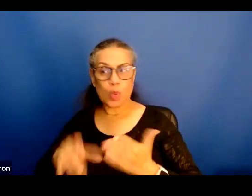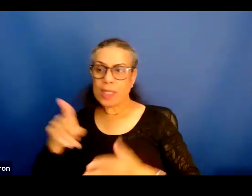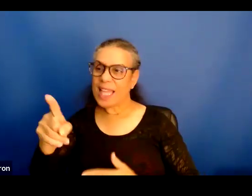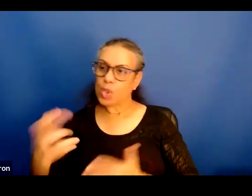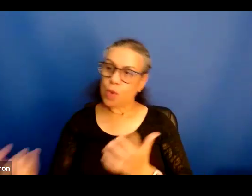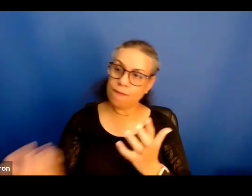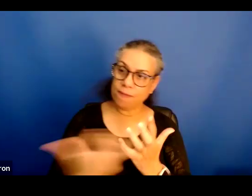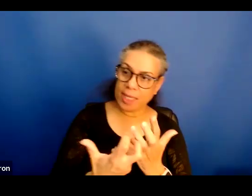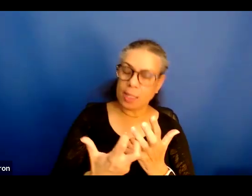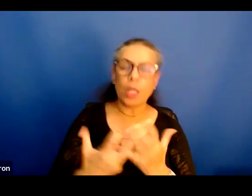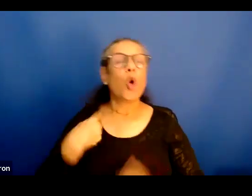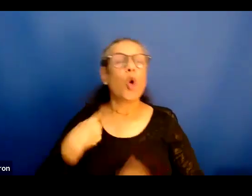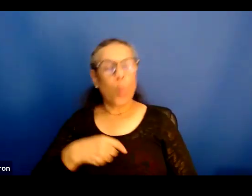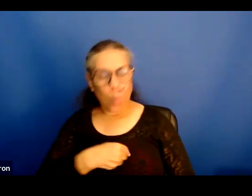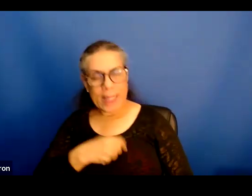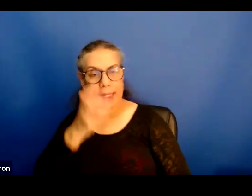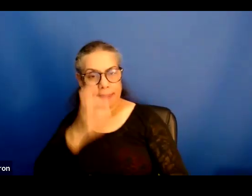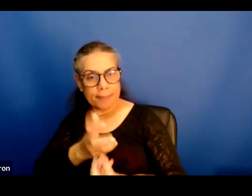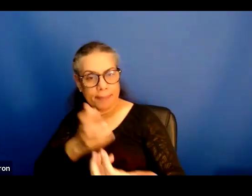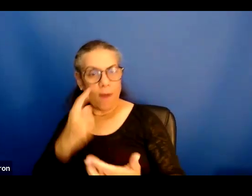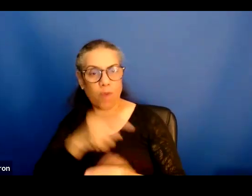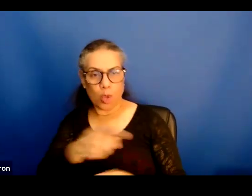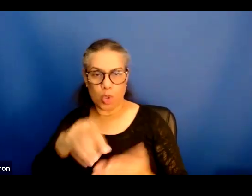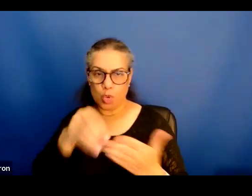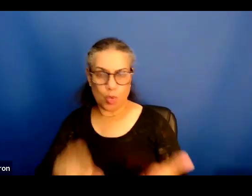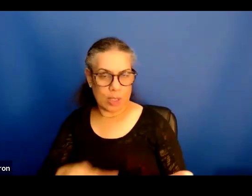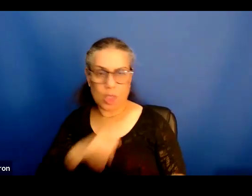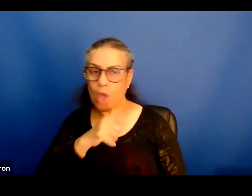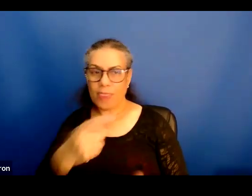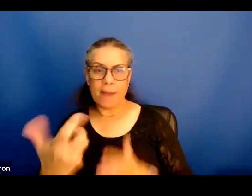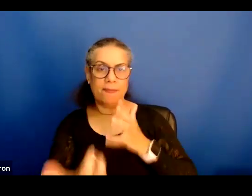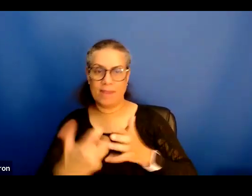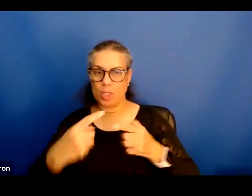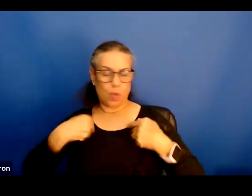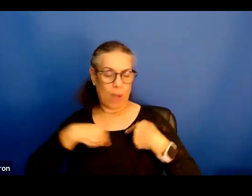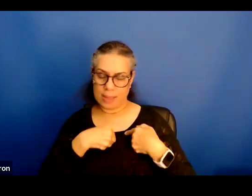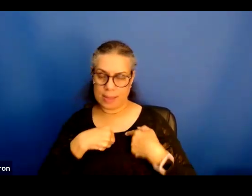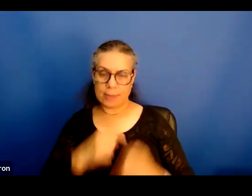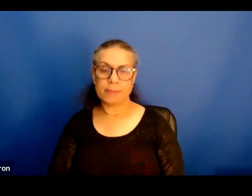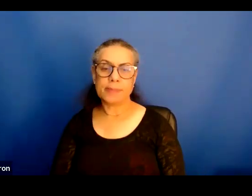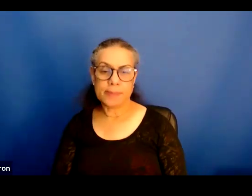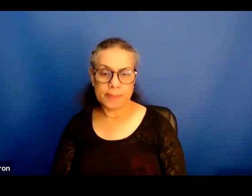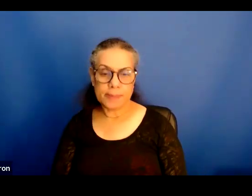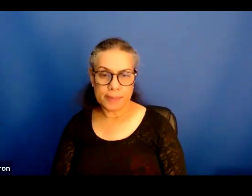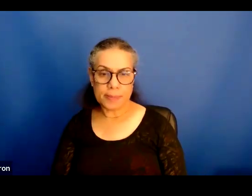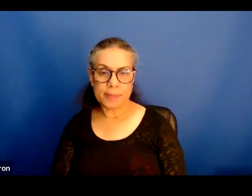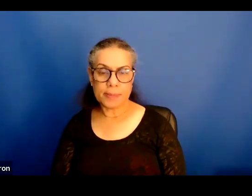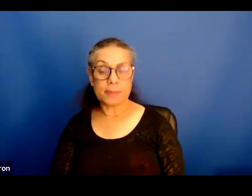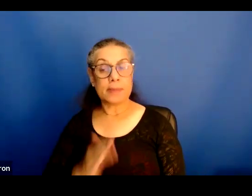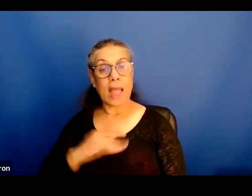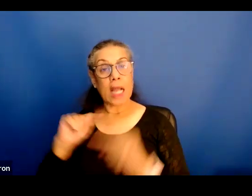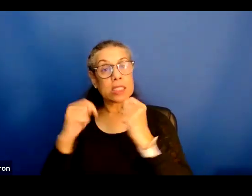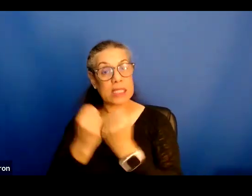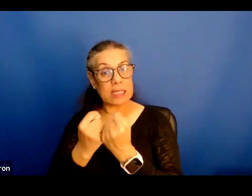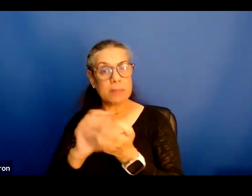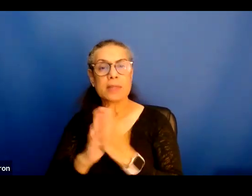designing systems that meet students where they are to help them thrive. To support this work, we've strengthened our teaming